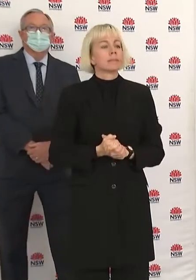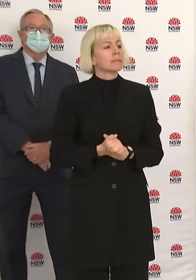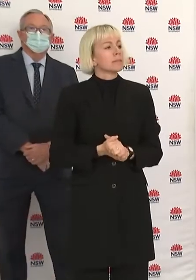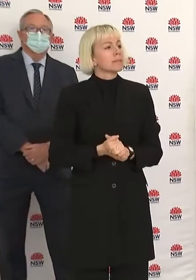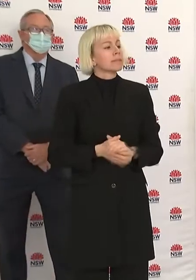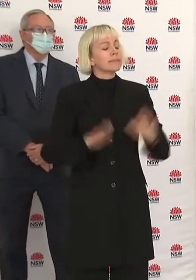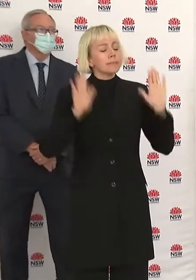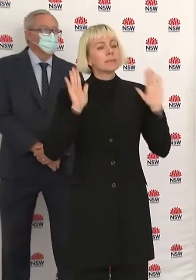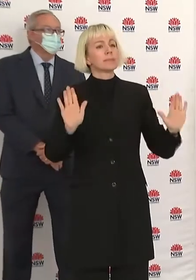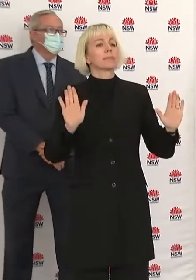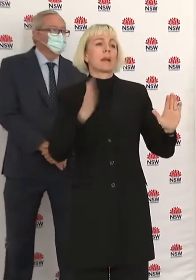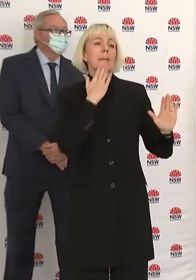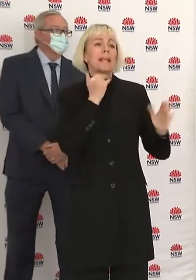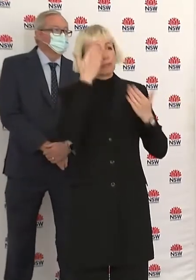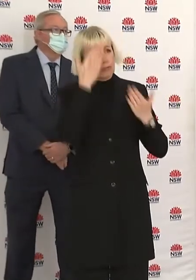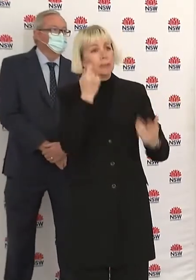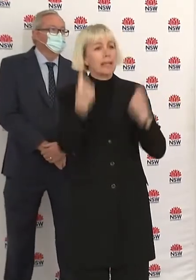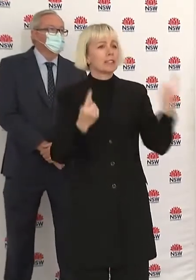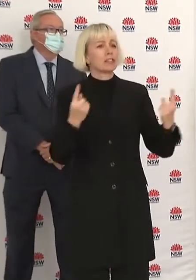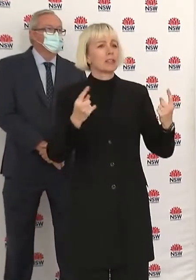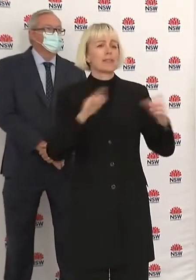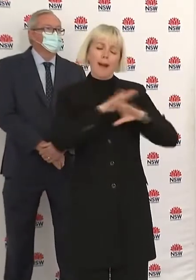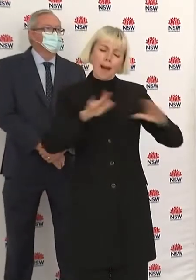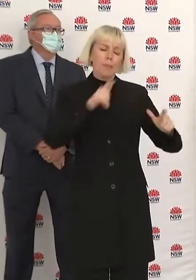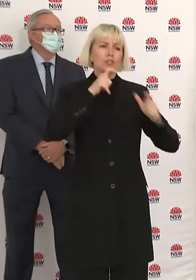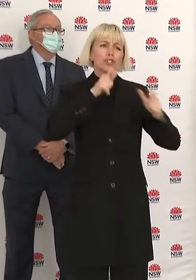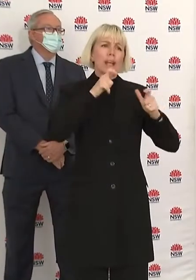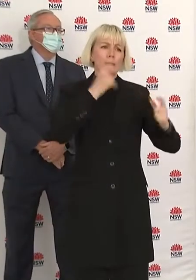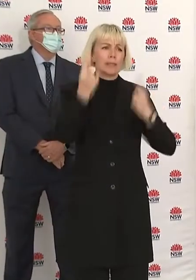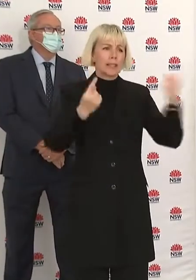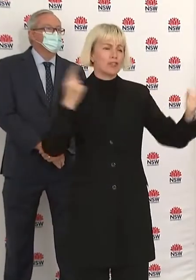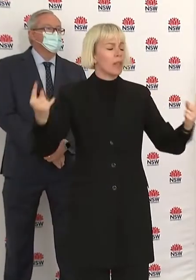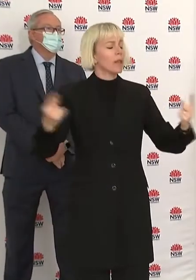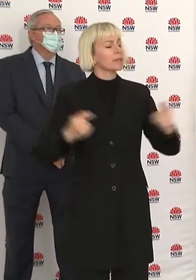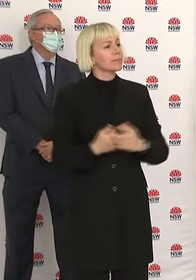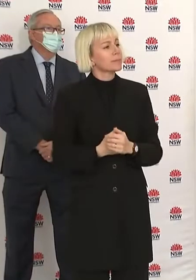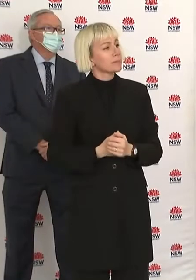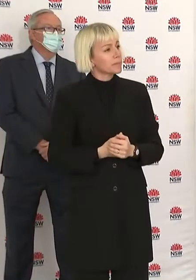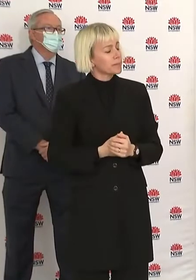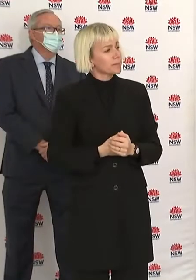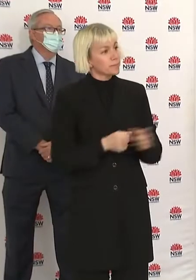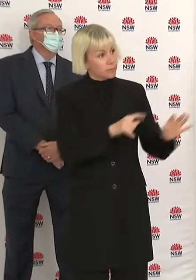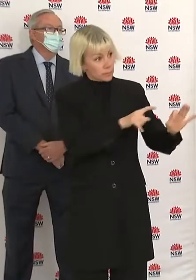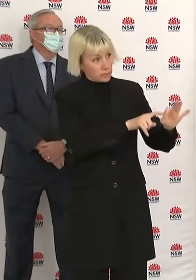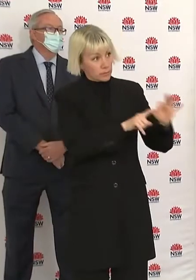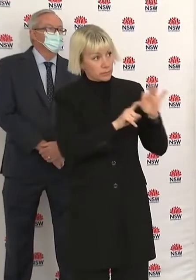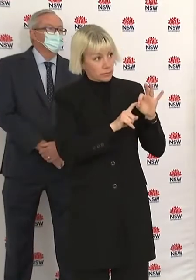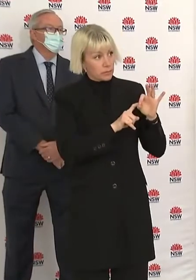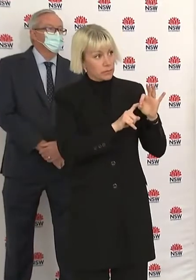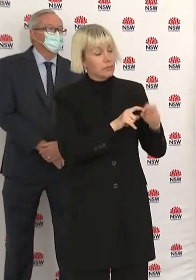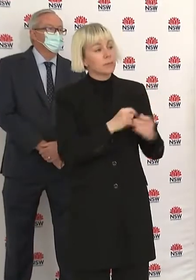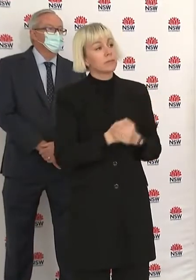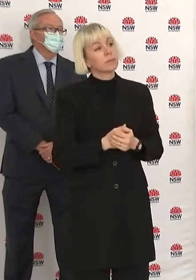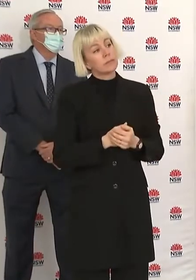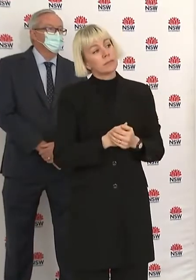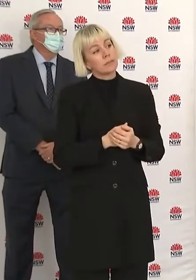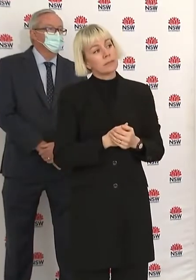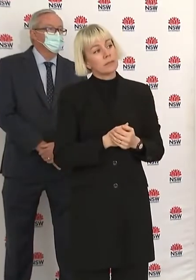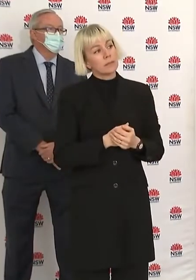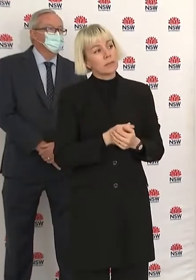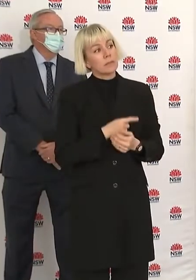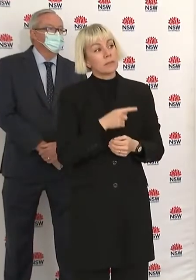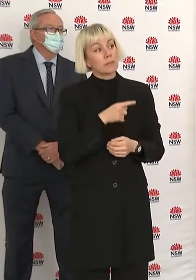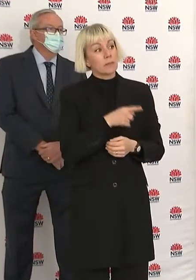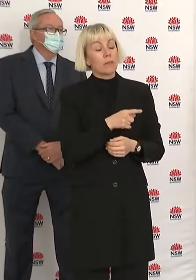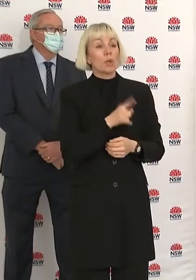Guys, at least respect each other. Just ask a question. Yeah. When you say the focus is on people getting their first dose of the vaccine, does that mean delaying